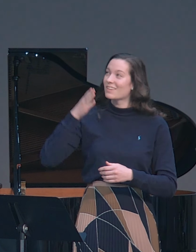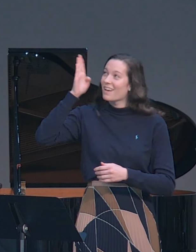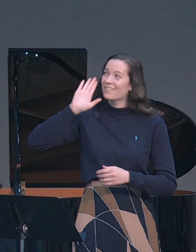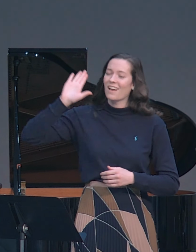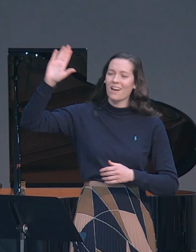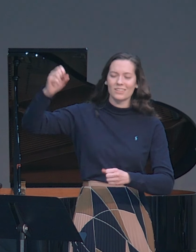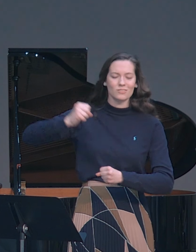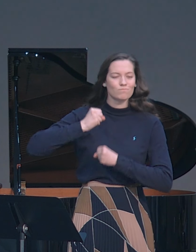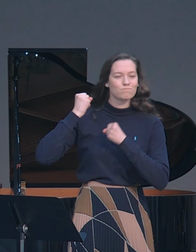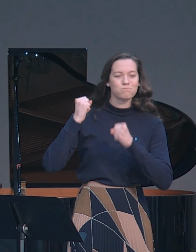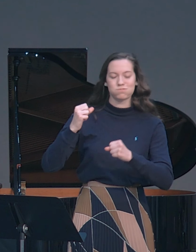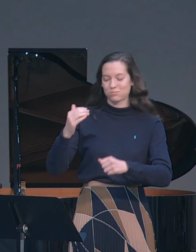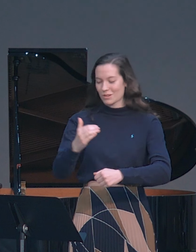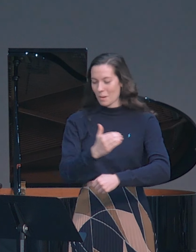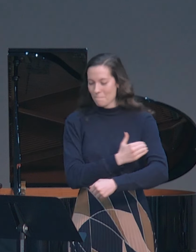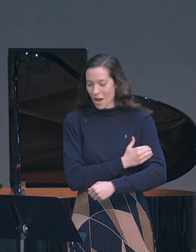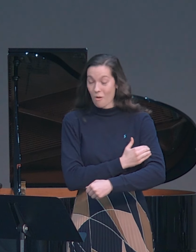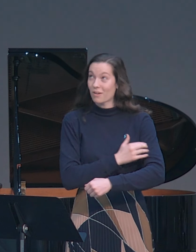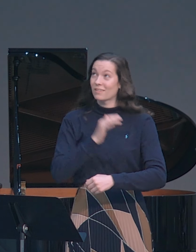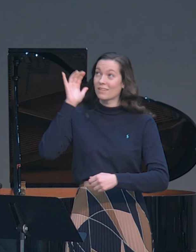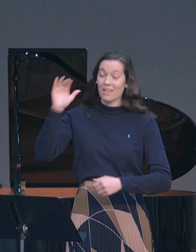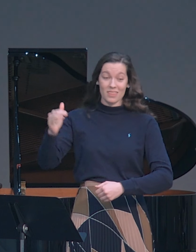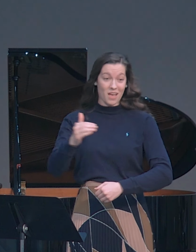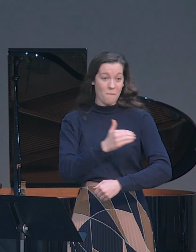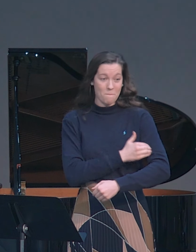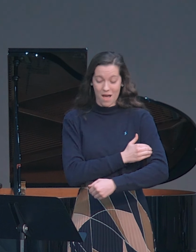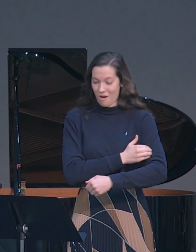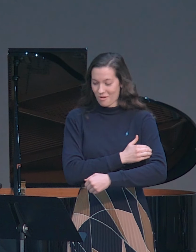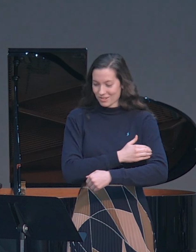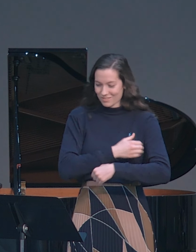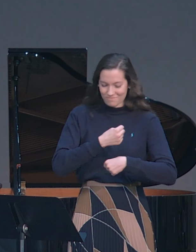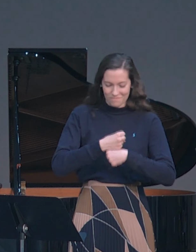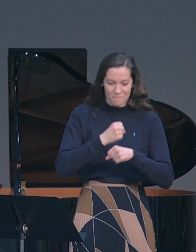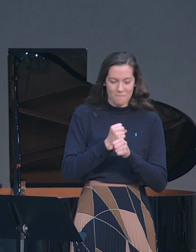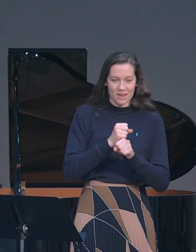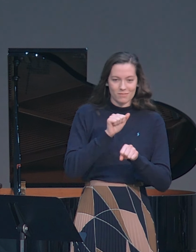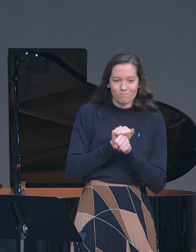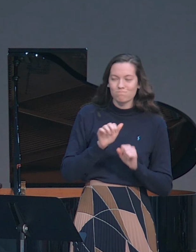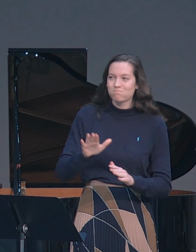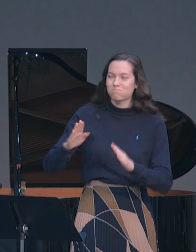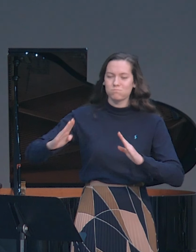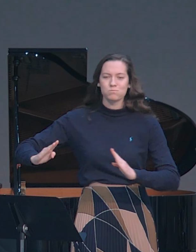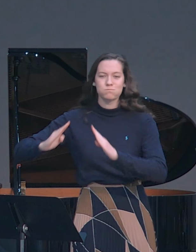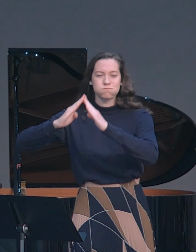Power of God that makes the mountains